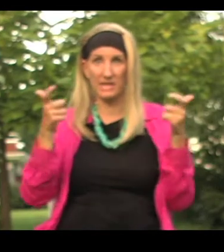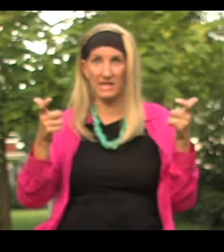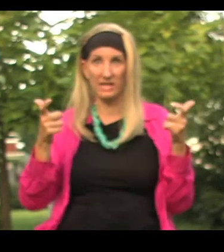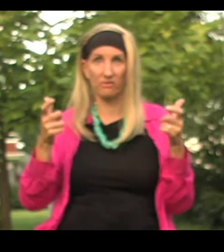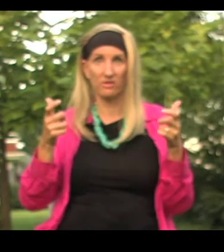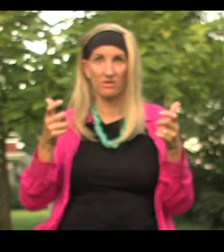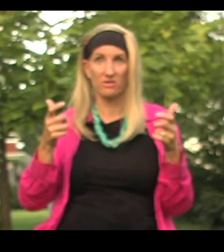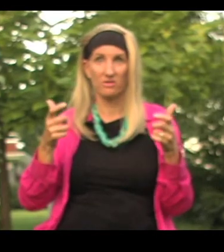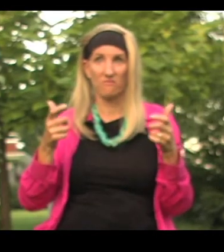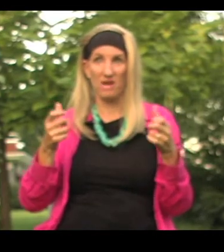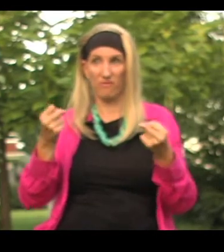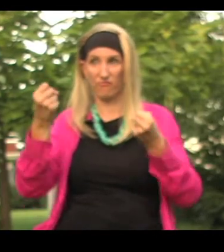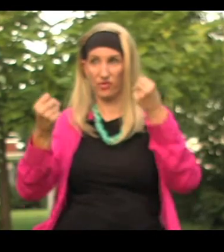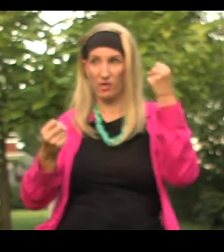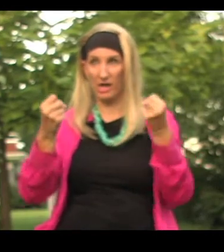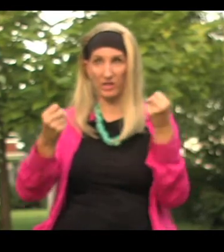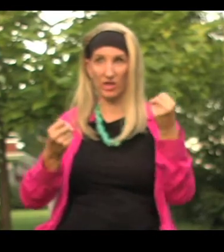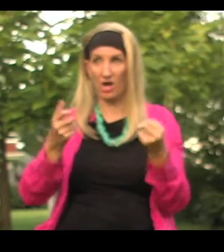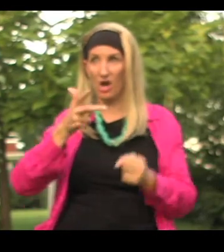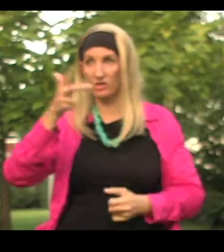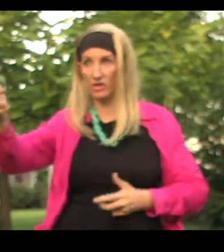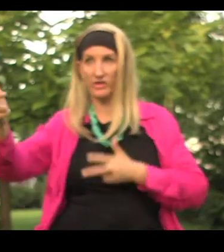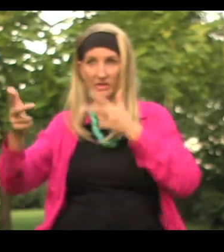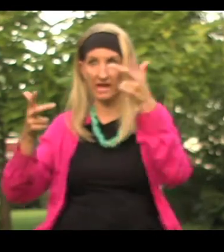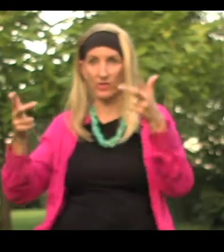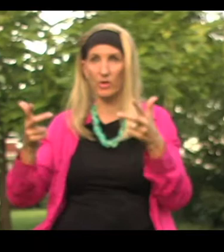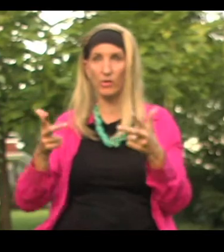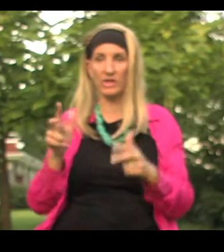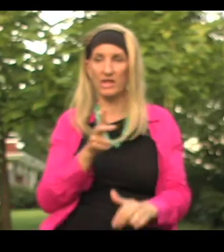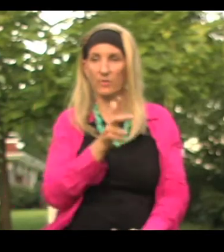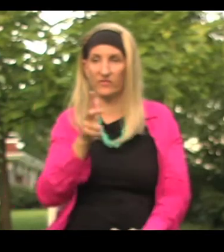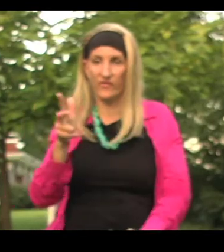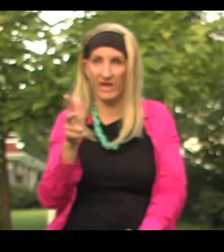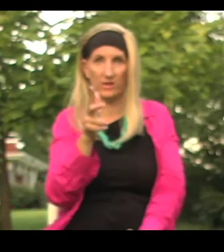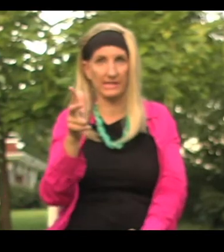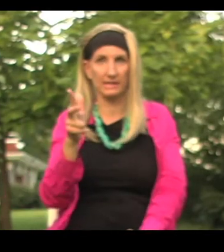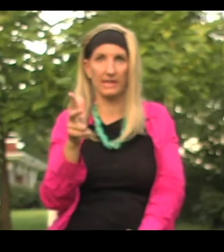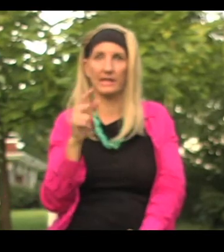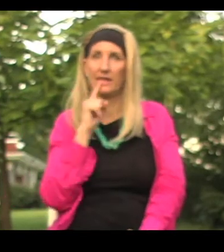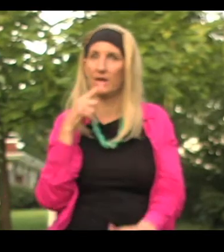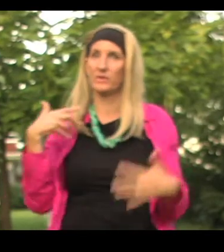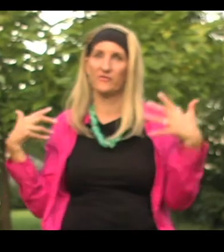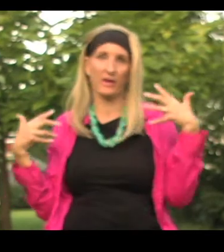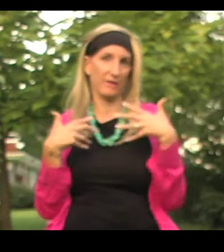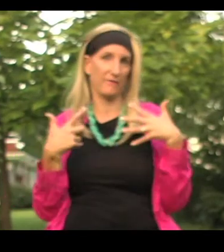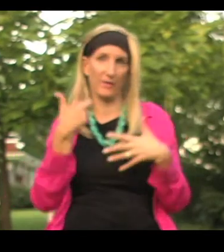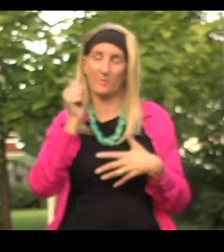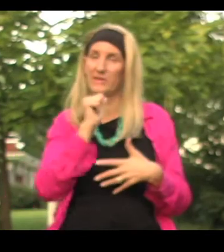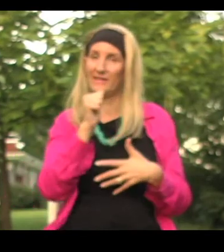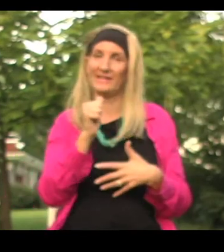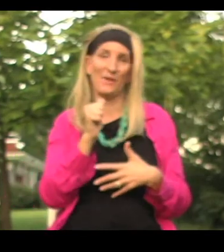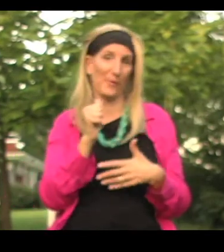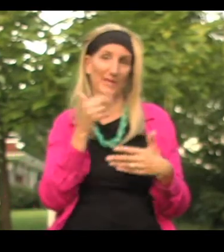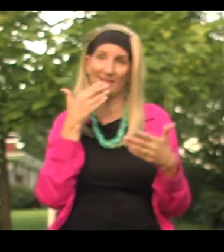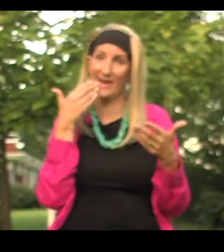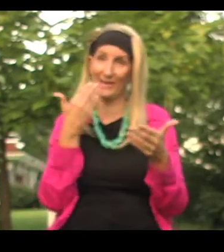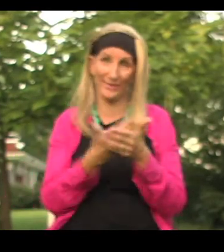big trucks and cars on the side of the road, and it was very slick, and I was very afraid because I was not a